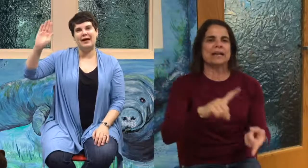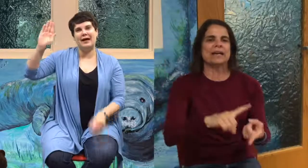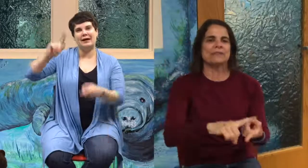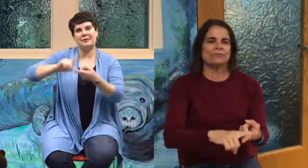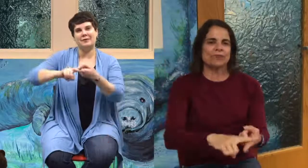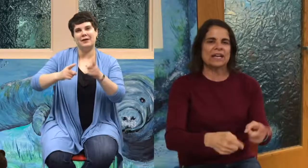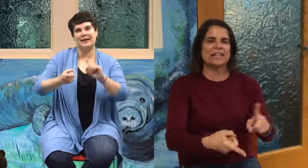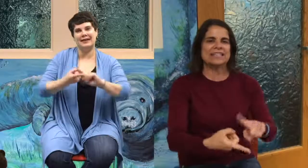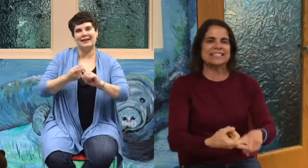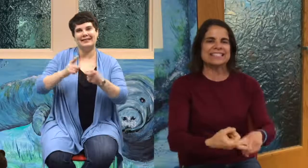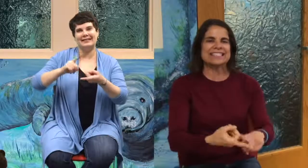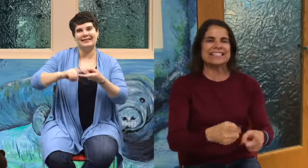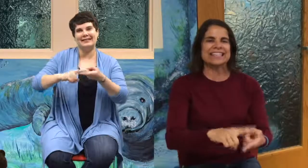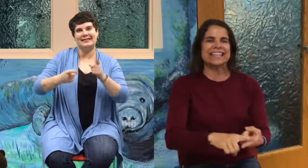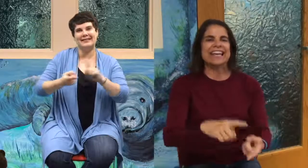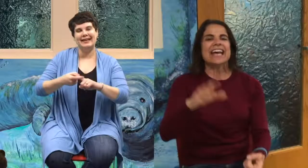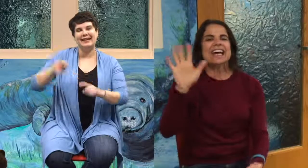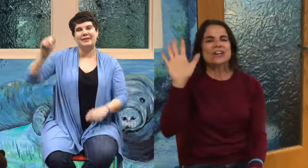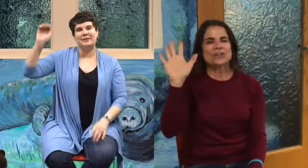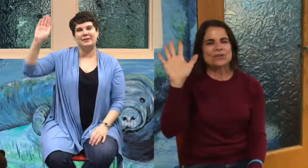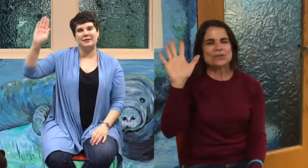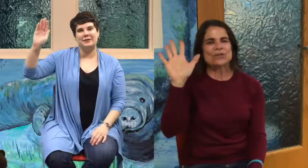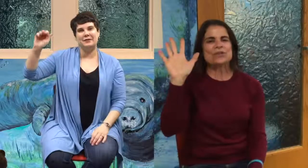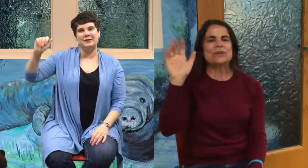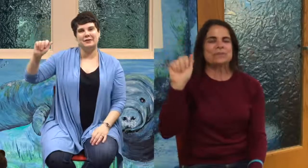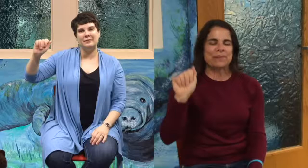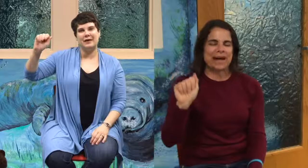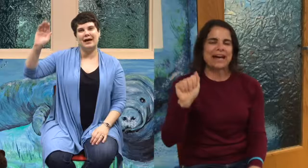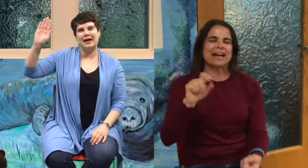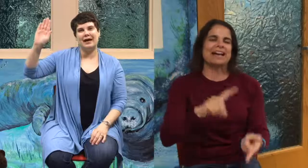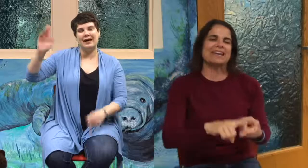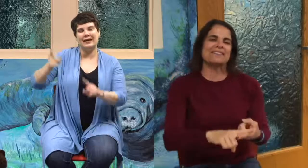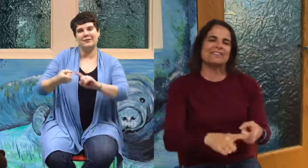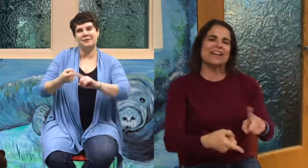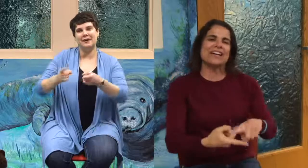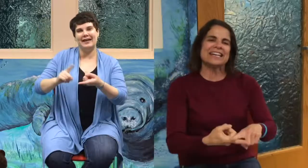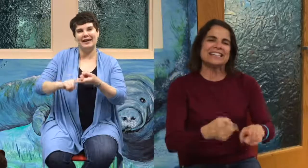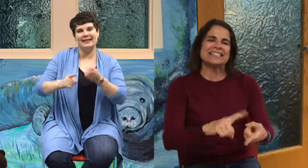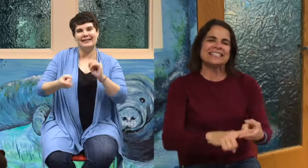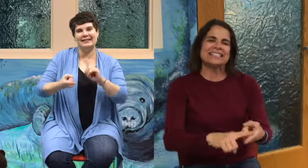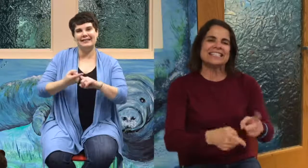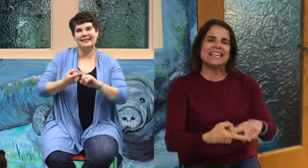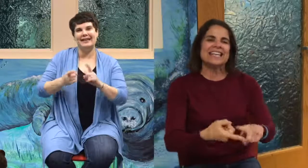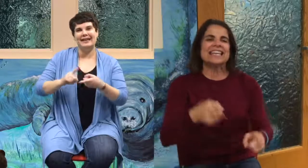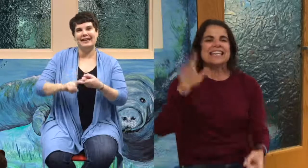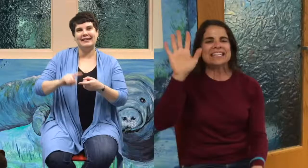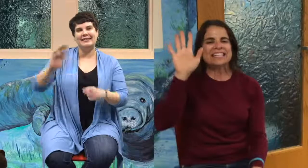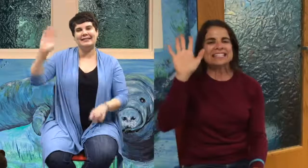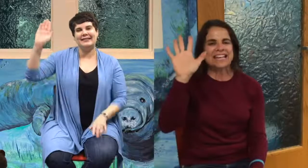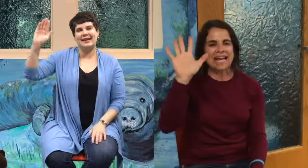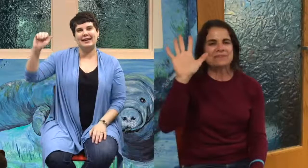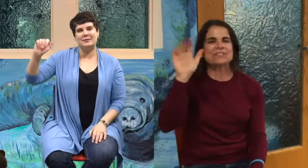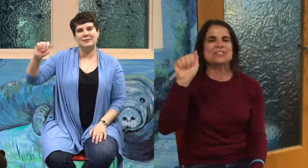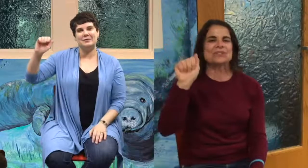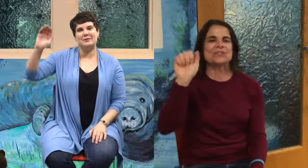Goodbye, friends. Goodbye, friends. It's time to